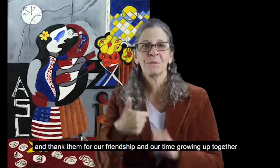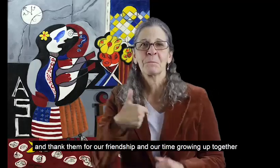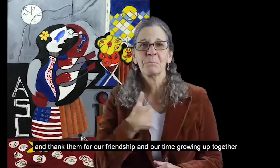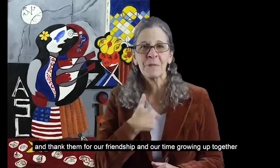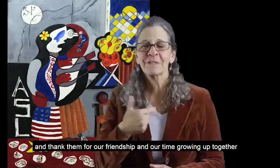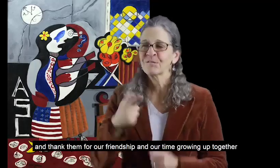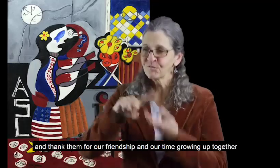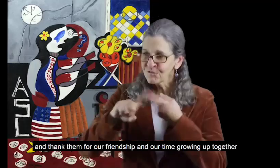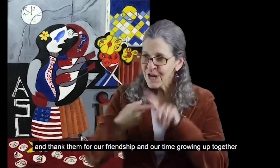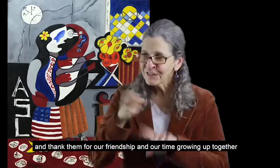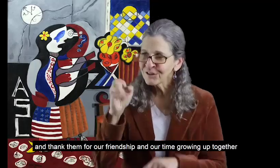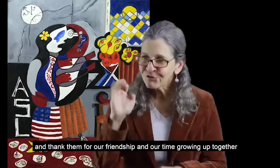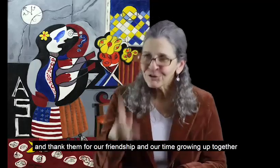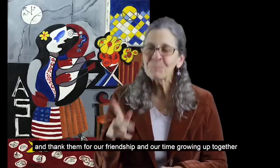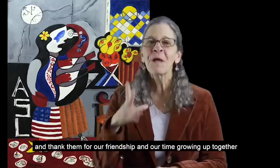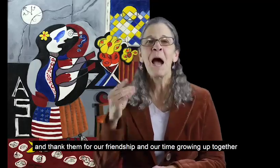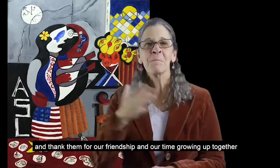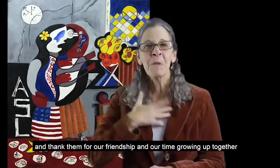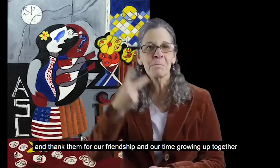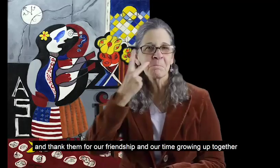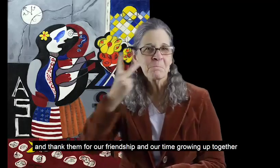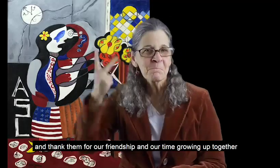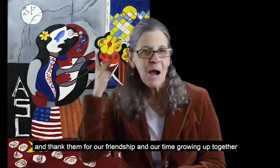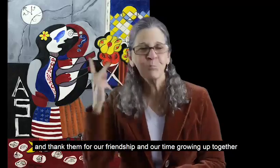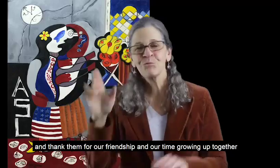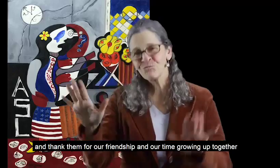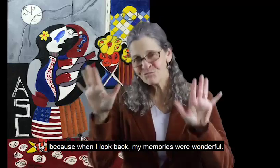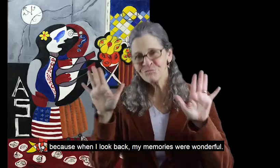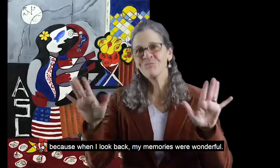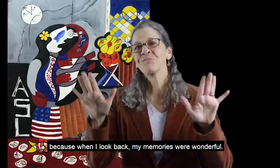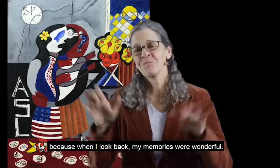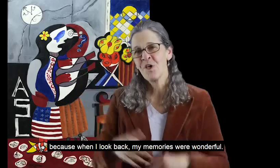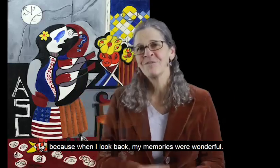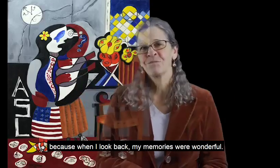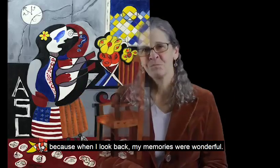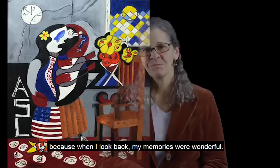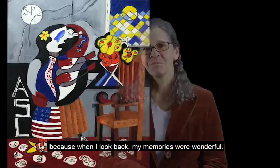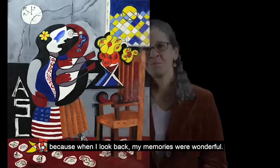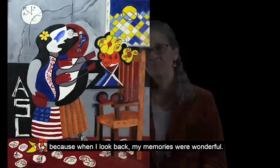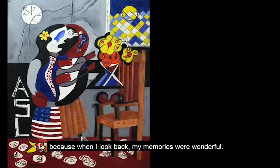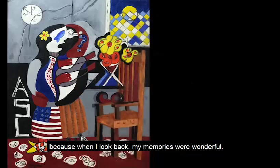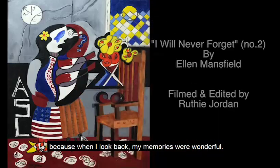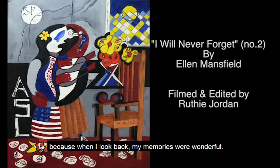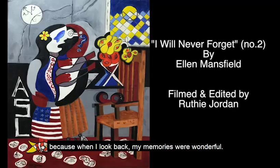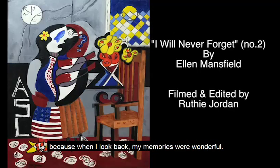and thank them for their friendship and our time growing up together, because when I look back, my memories are wonderful.